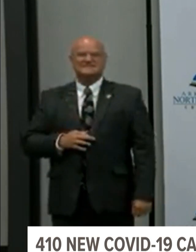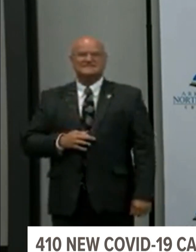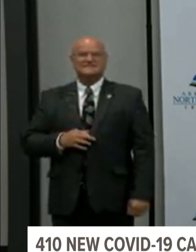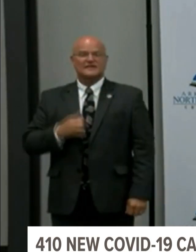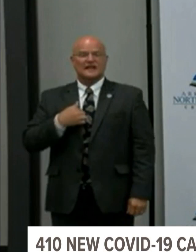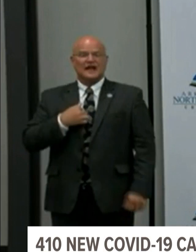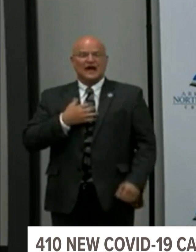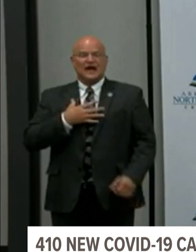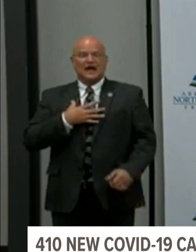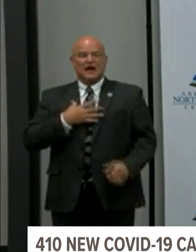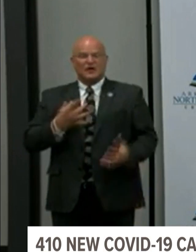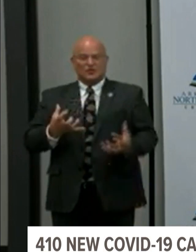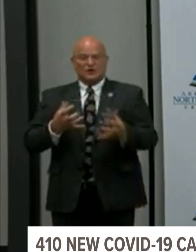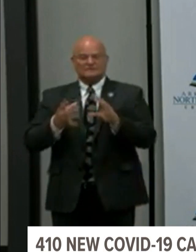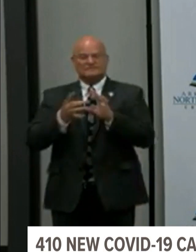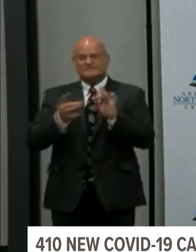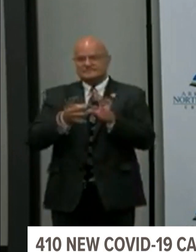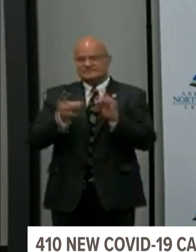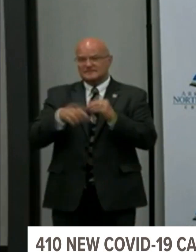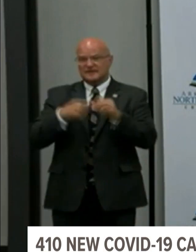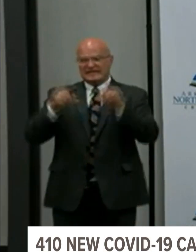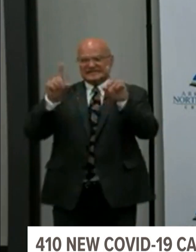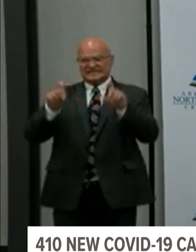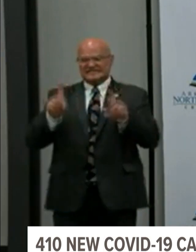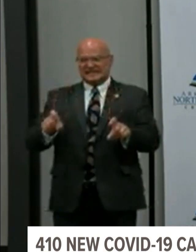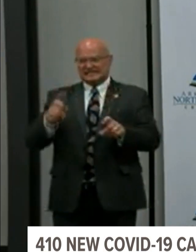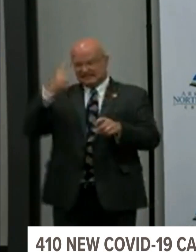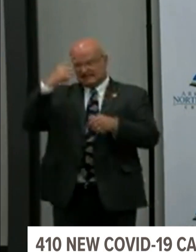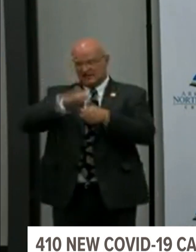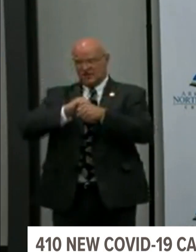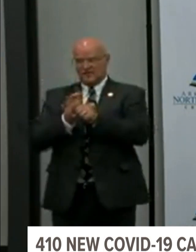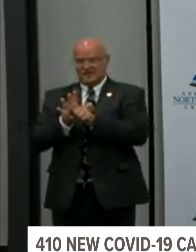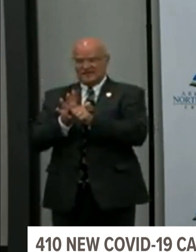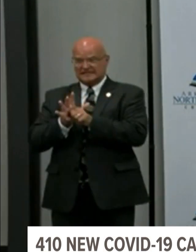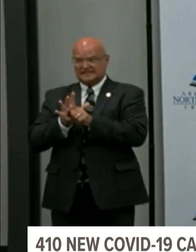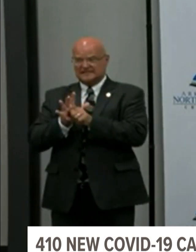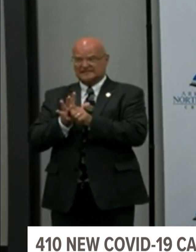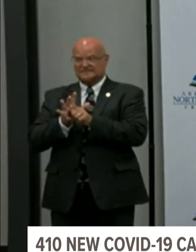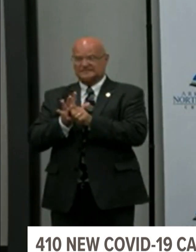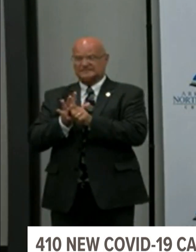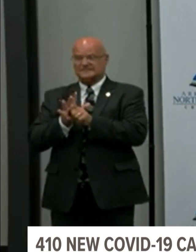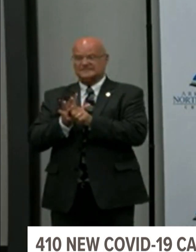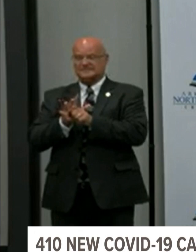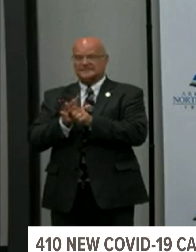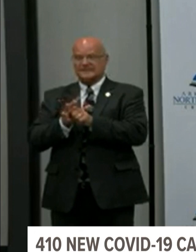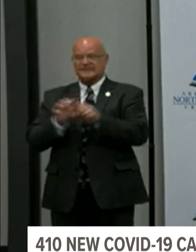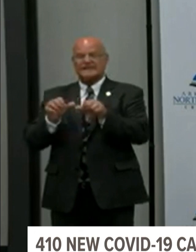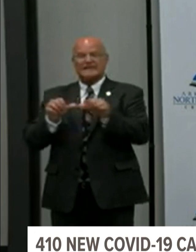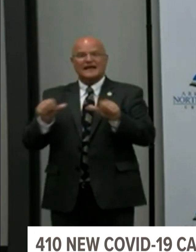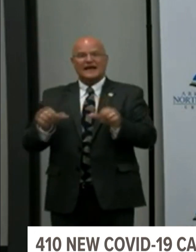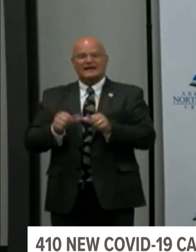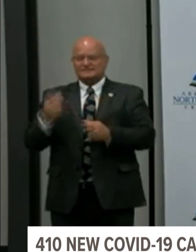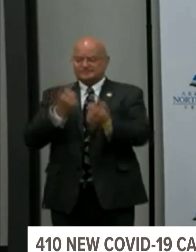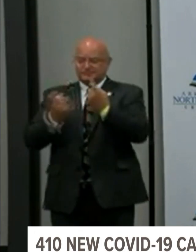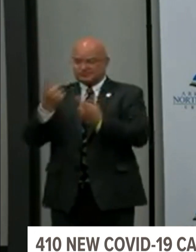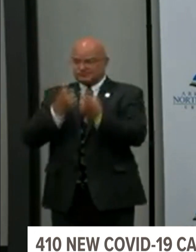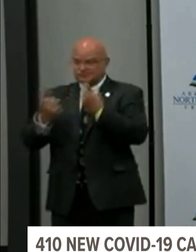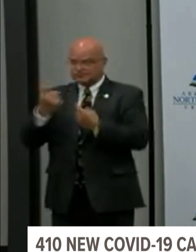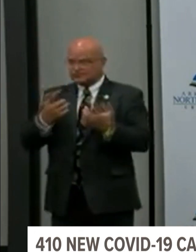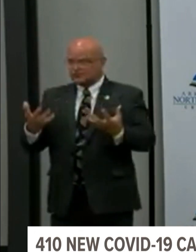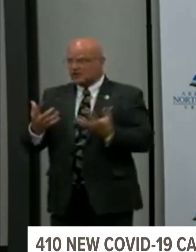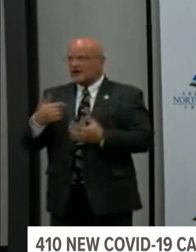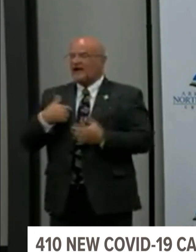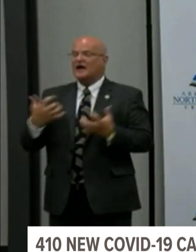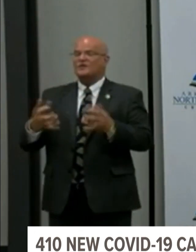I'd like to take a few moments to talk about testing for COVID-19. That's an area that we get a lot of questions about, so